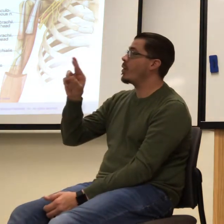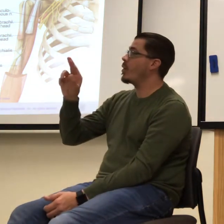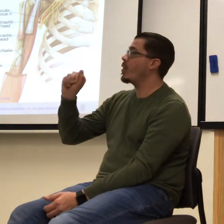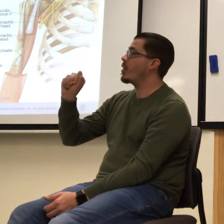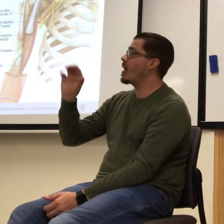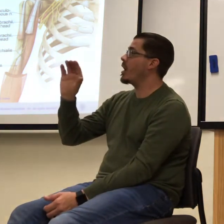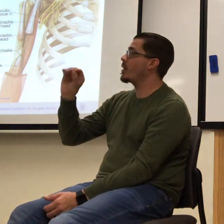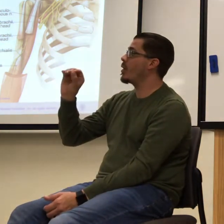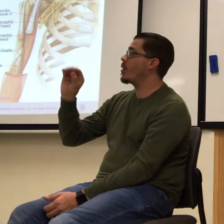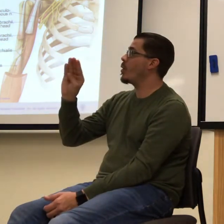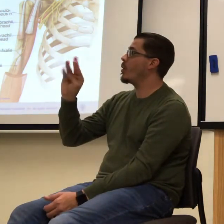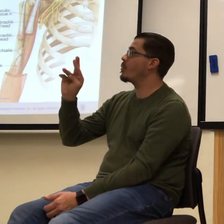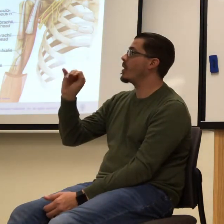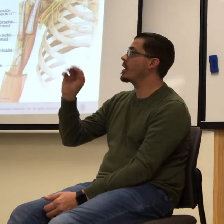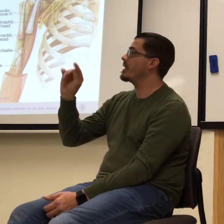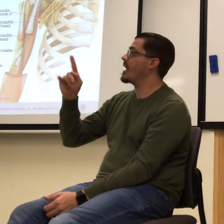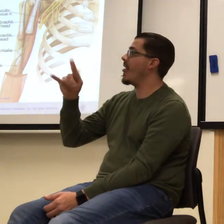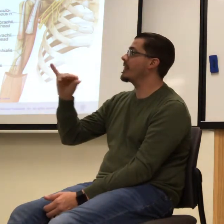brachialis,